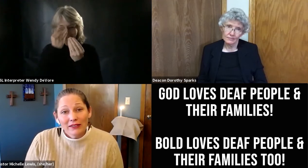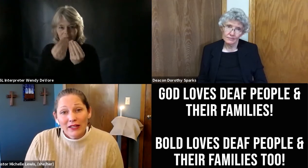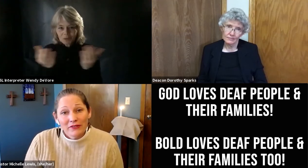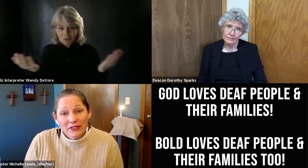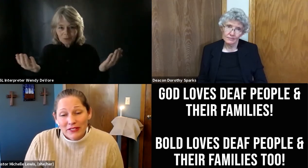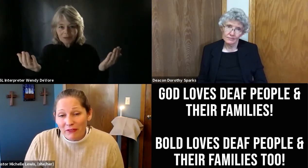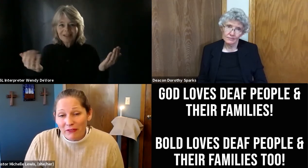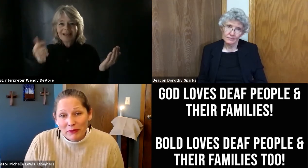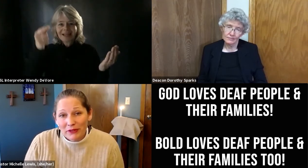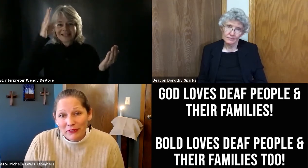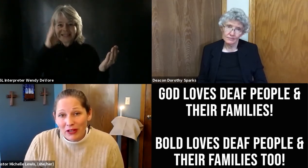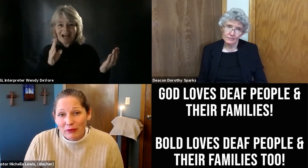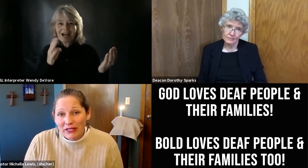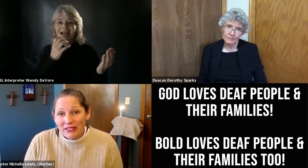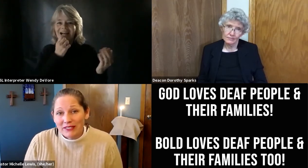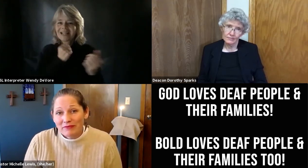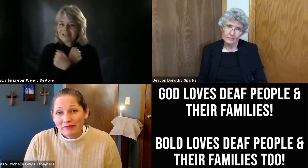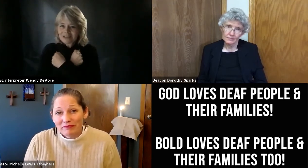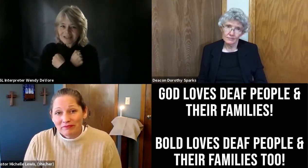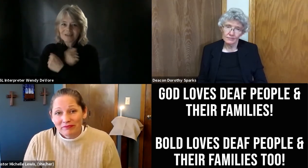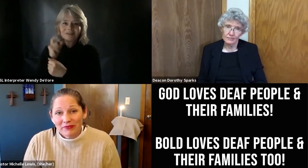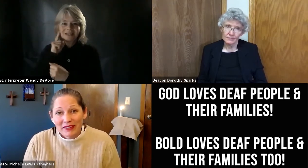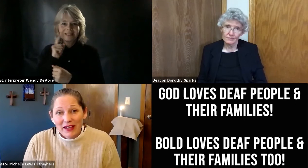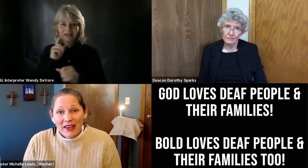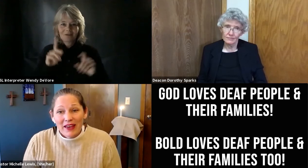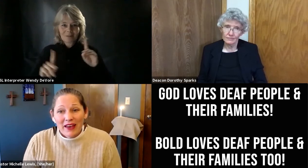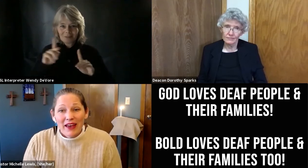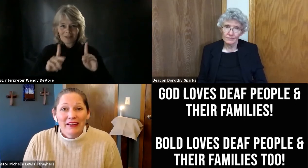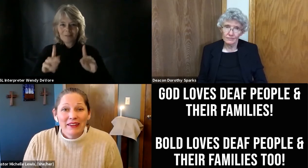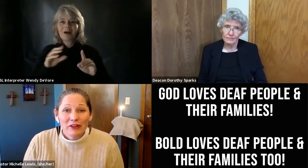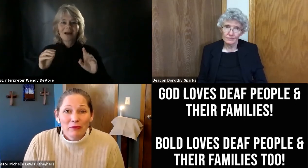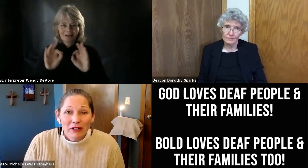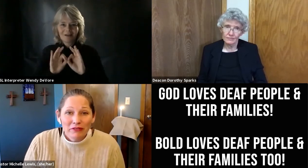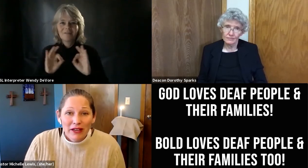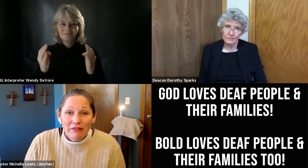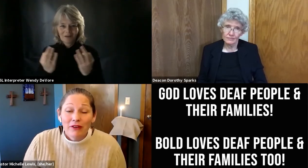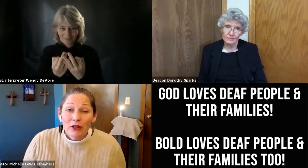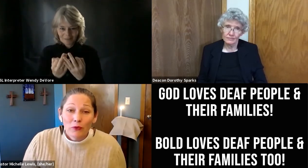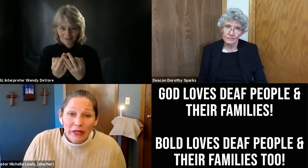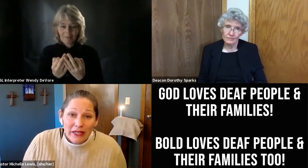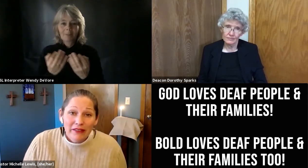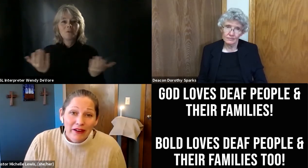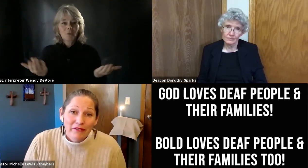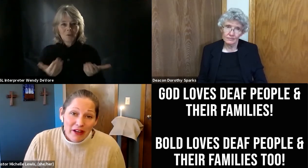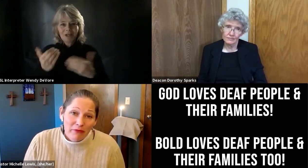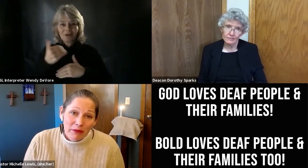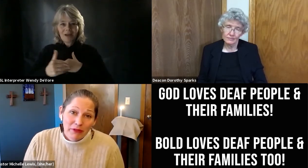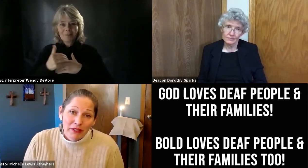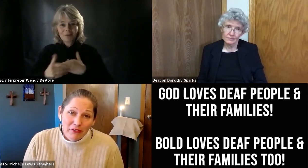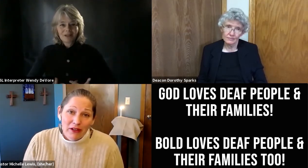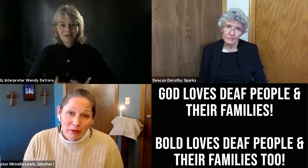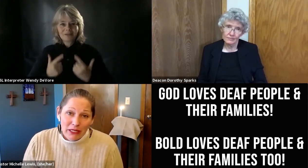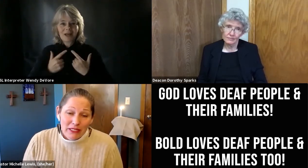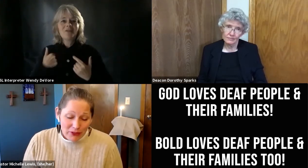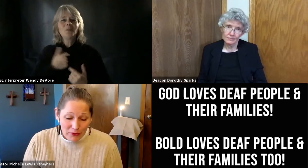That God loves deaf people and their families. And here at Bread of Life, We love deaf people